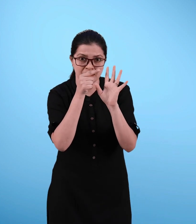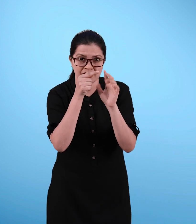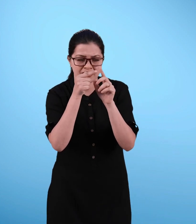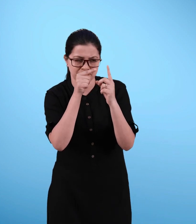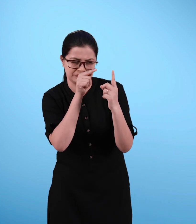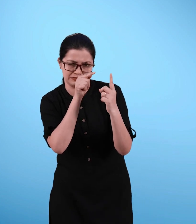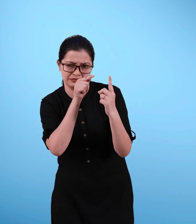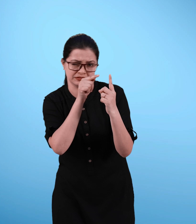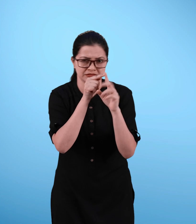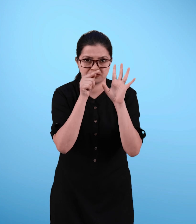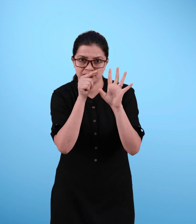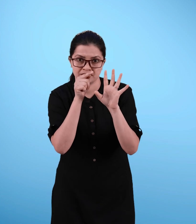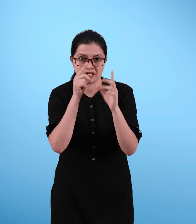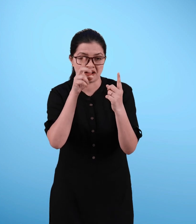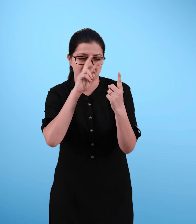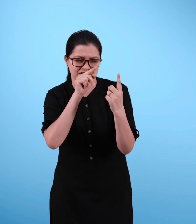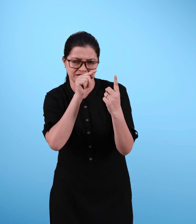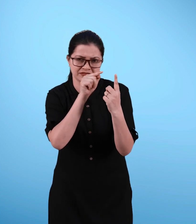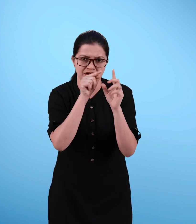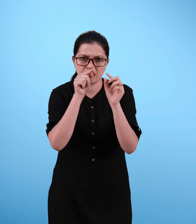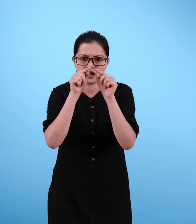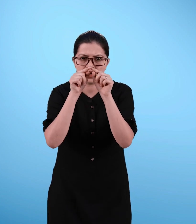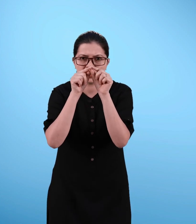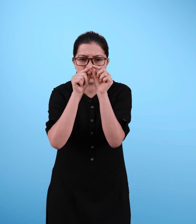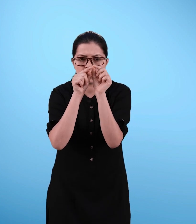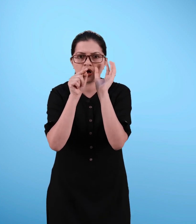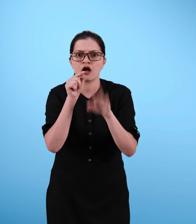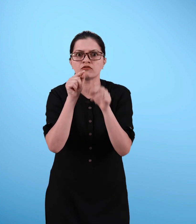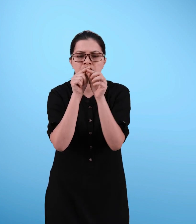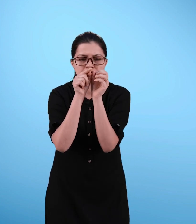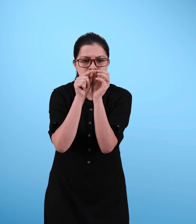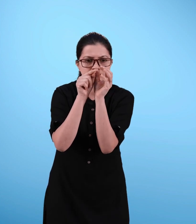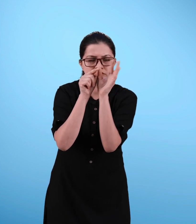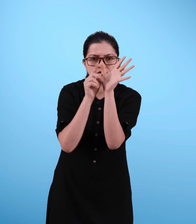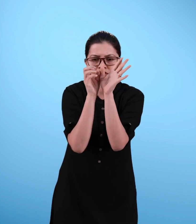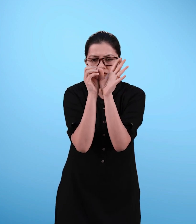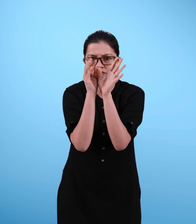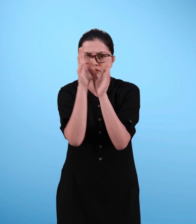Many a time, the end of the thread is separated into a few thin strands.